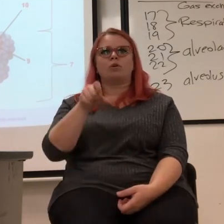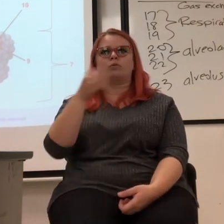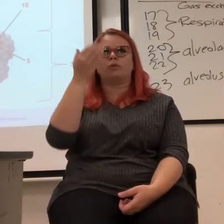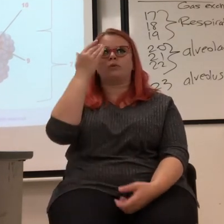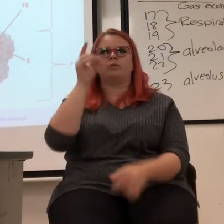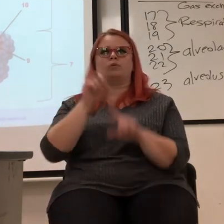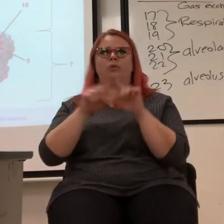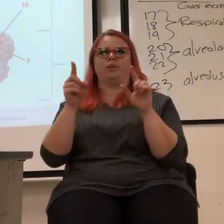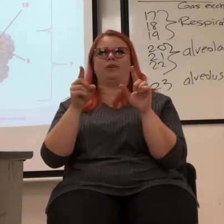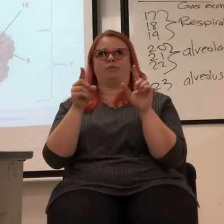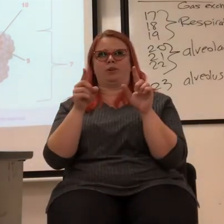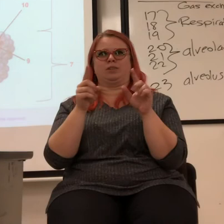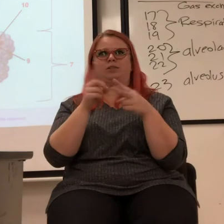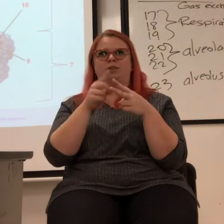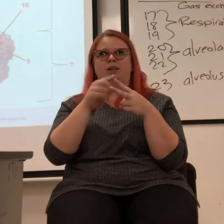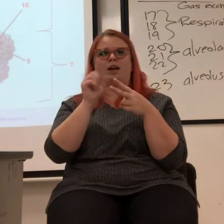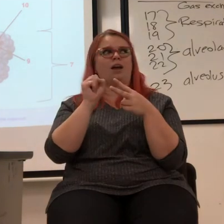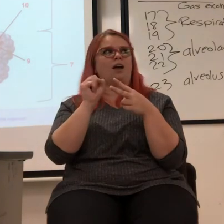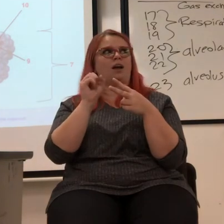versus